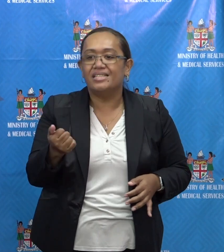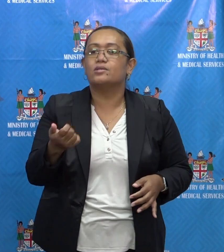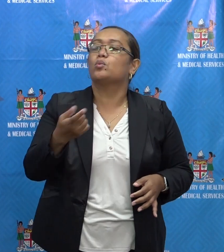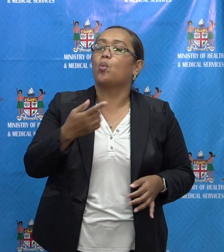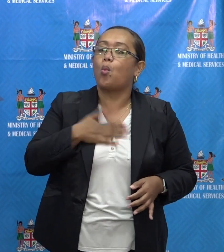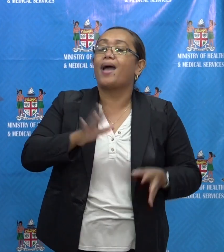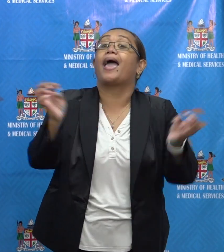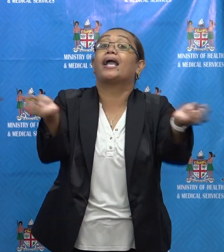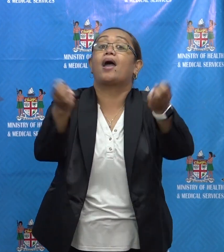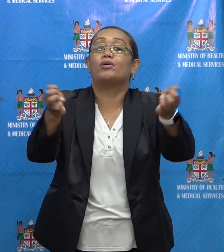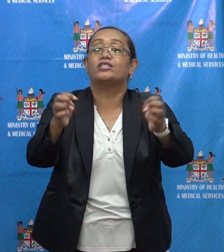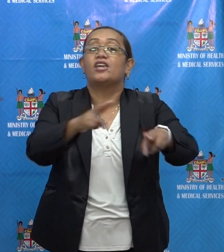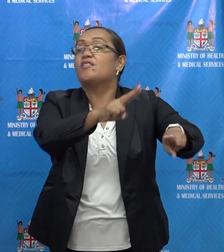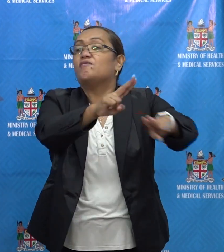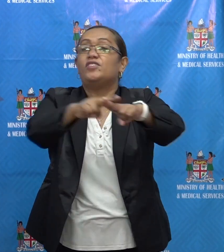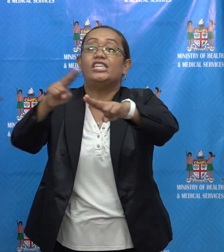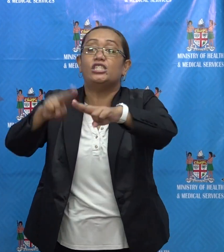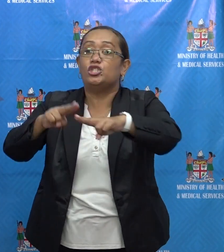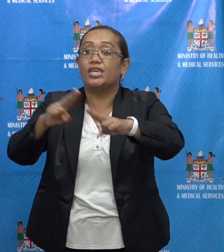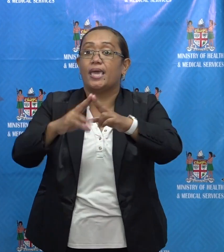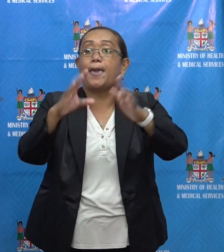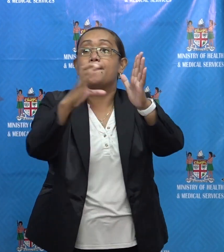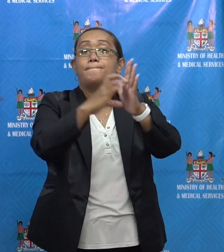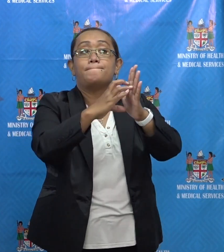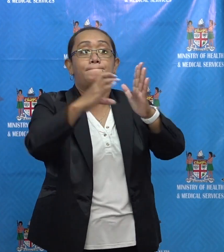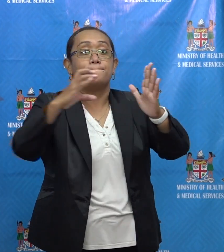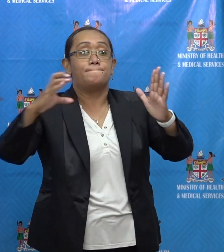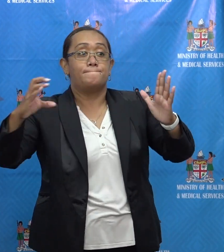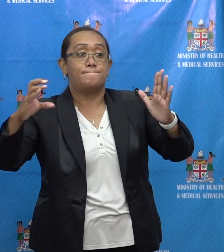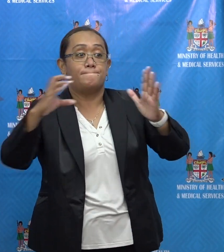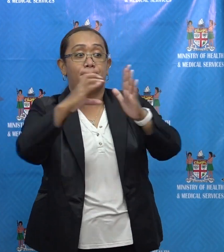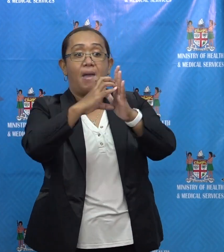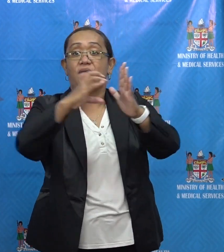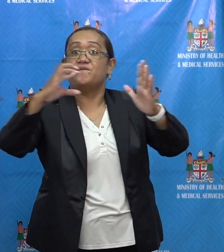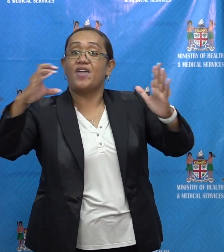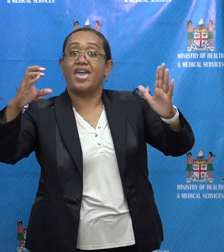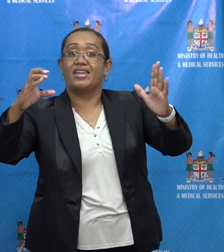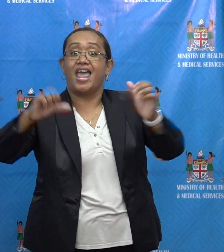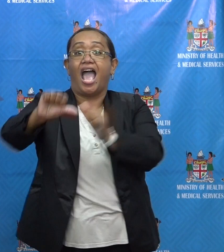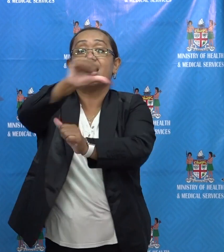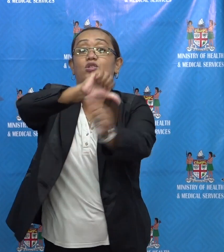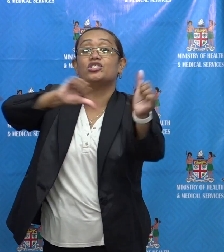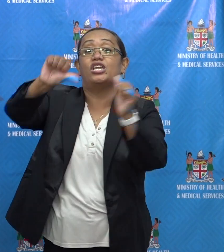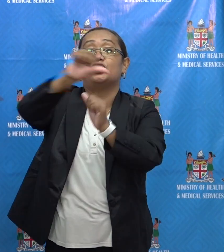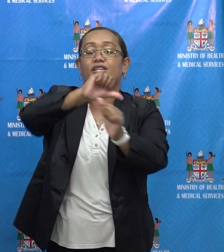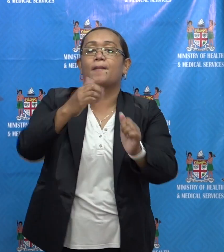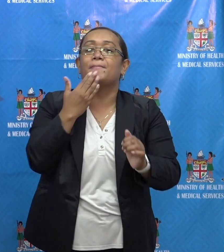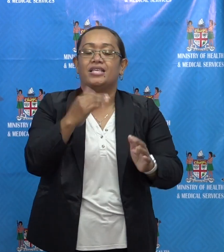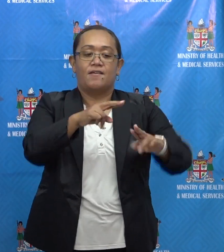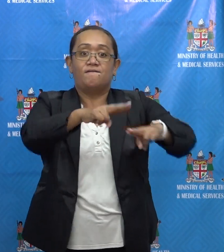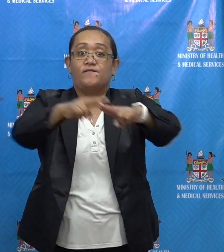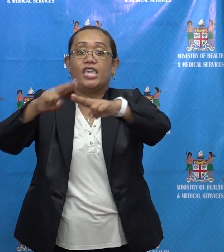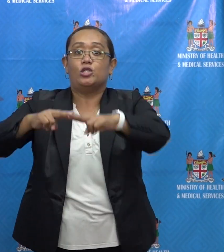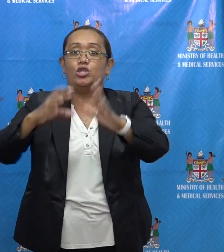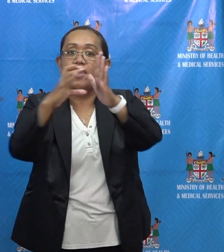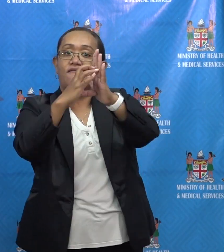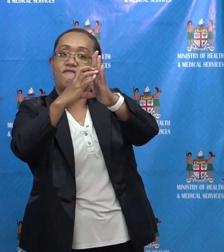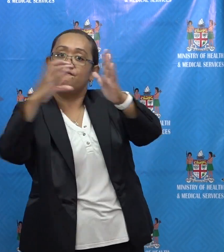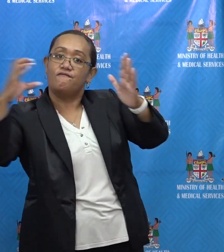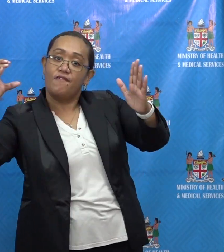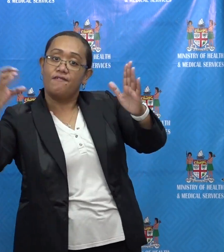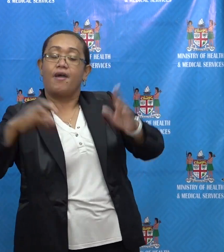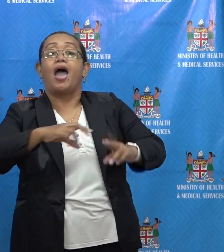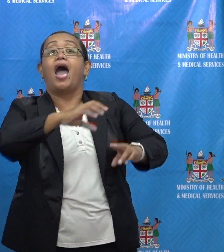minivan. What was it again? Fiji Minibus Association. Yes, I'd really like the Fiji Minibus Association to come on